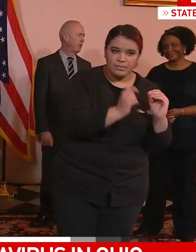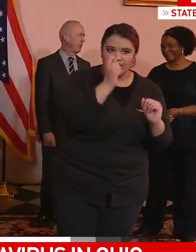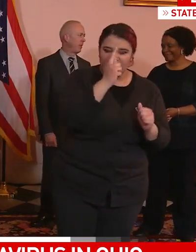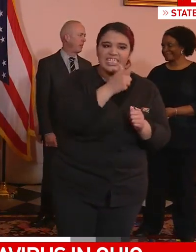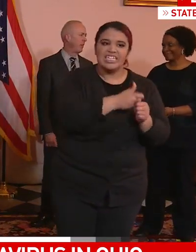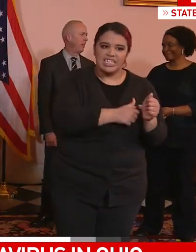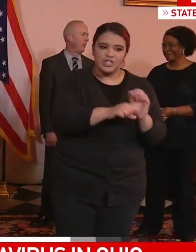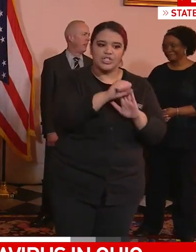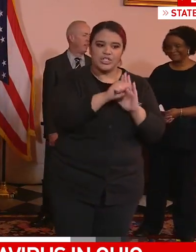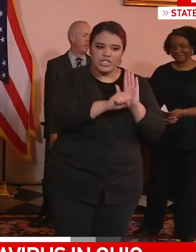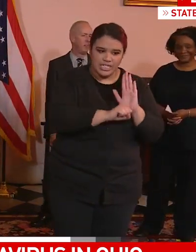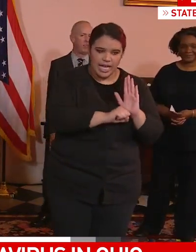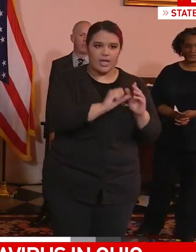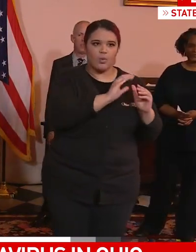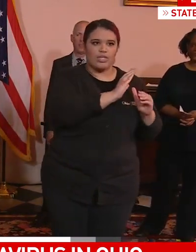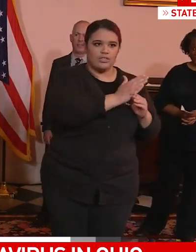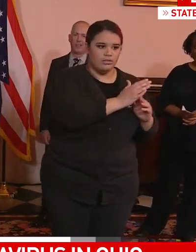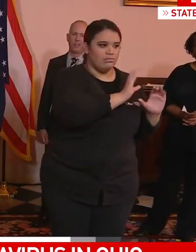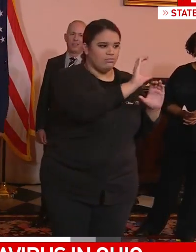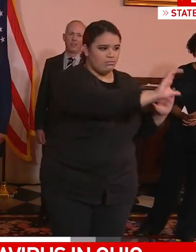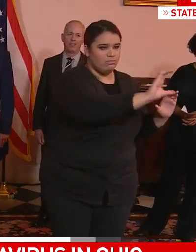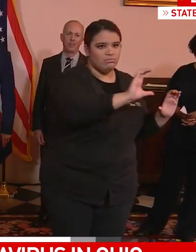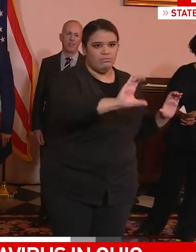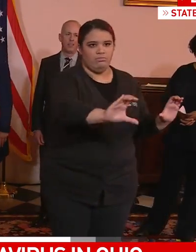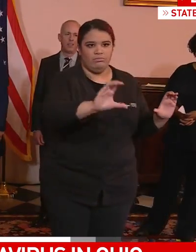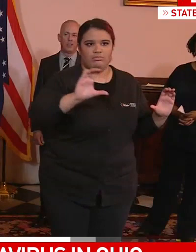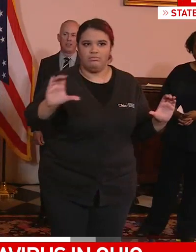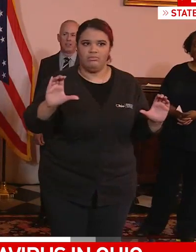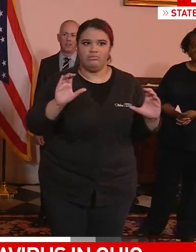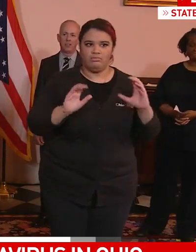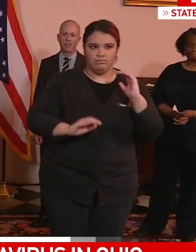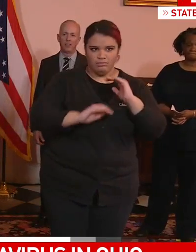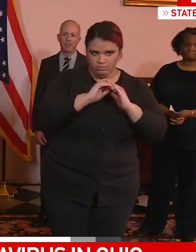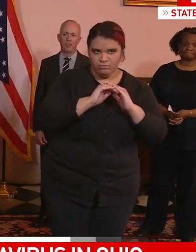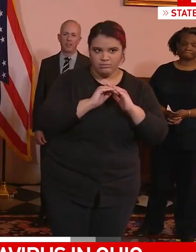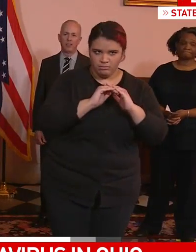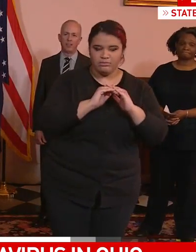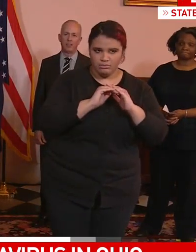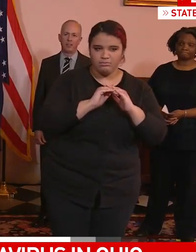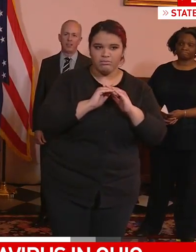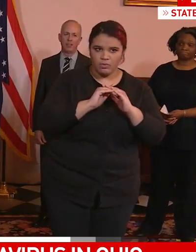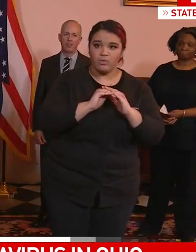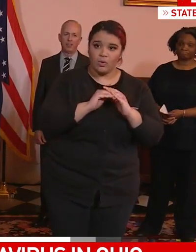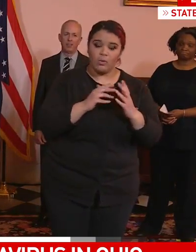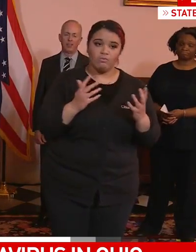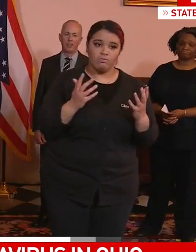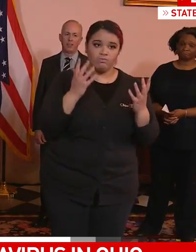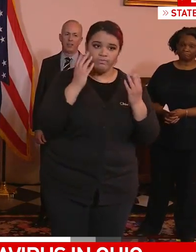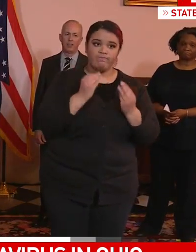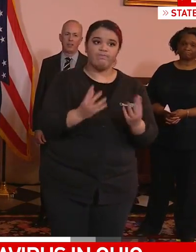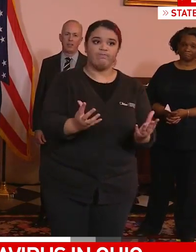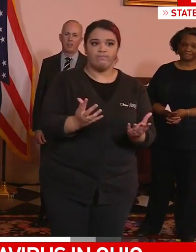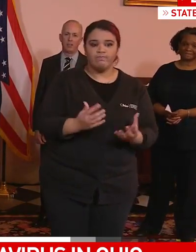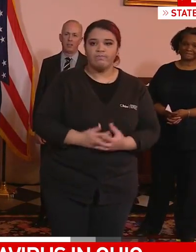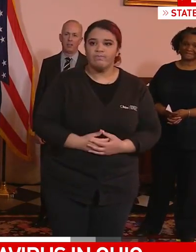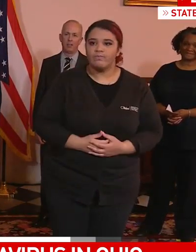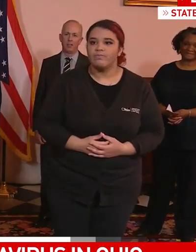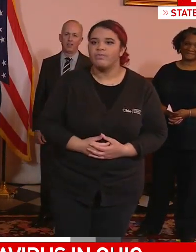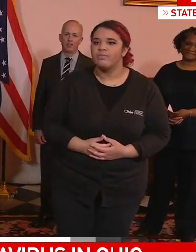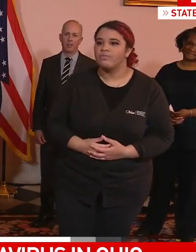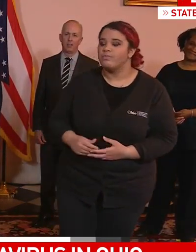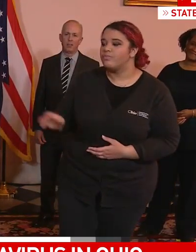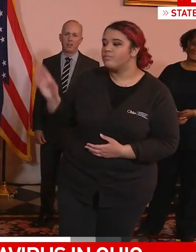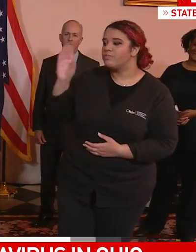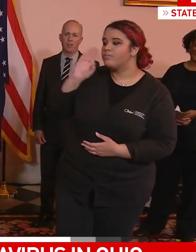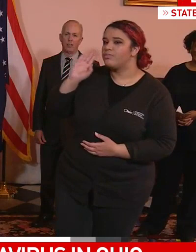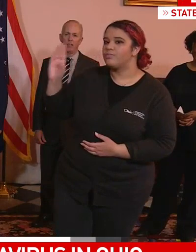was given an allotment per capita. So that's the reality we're working from. Thank you.